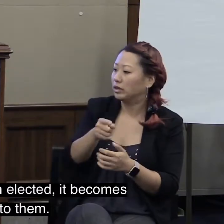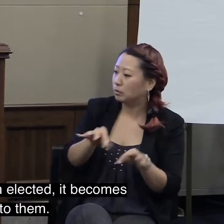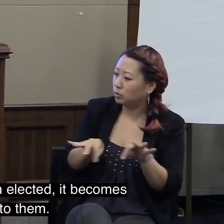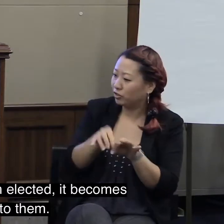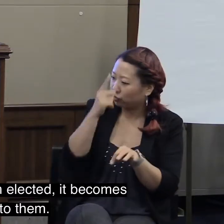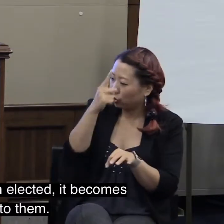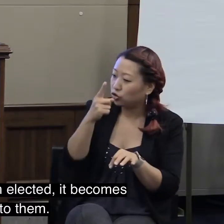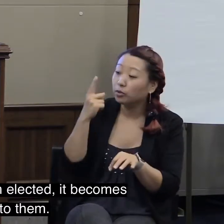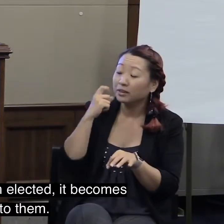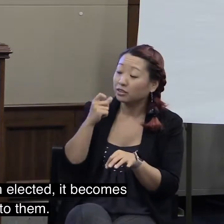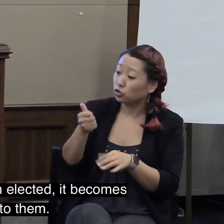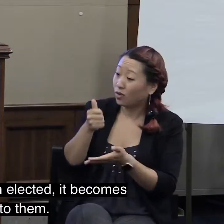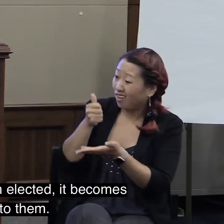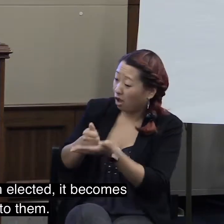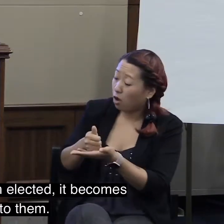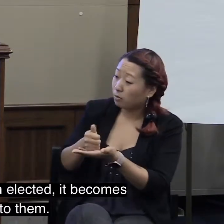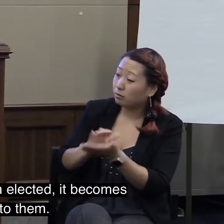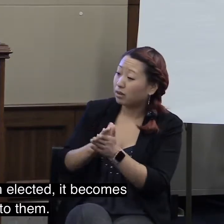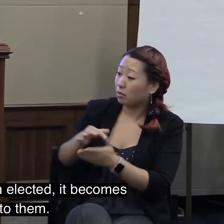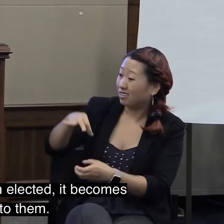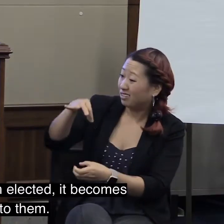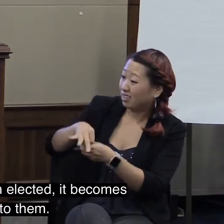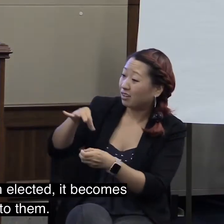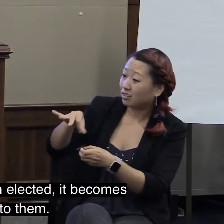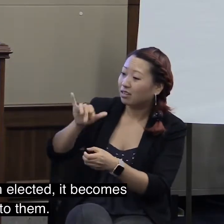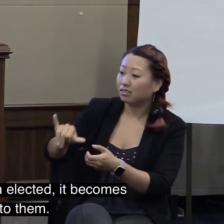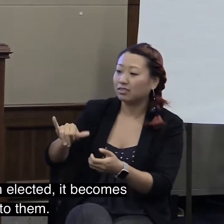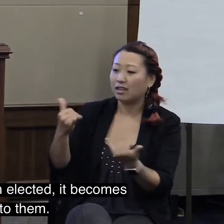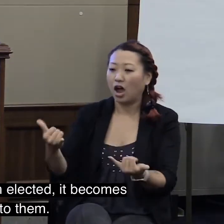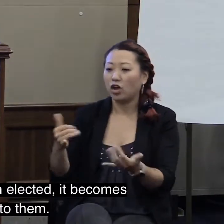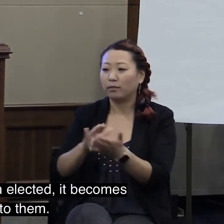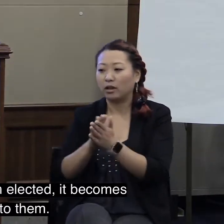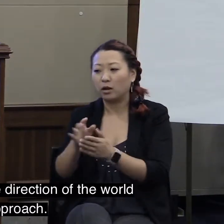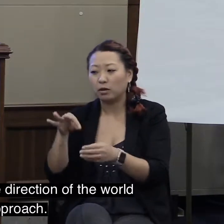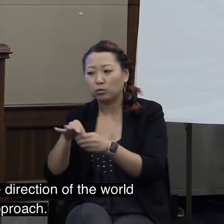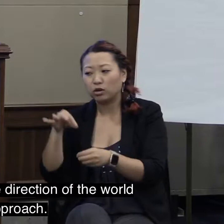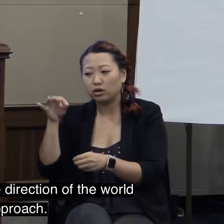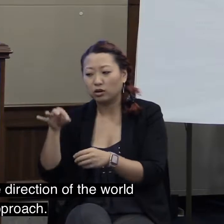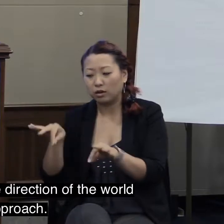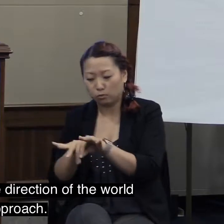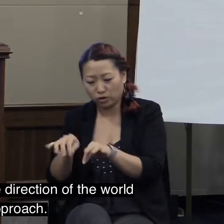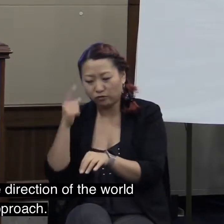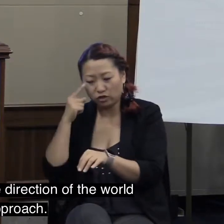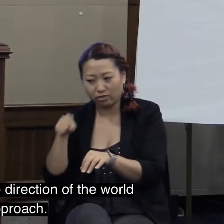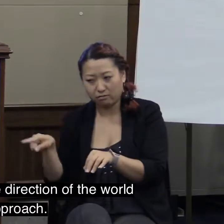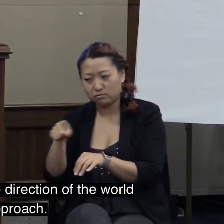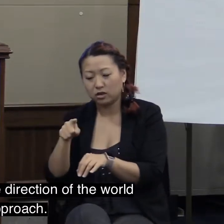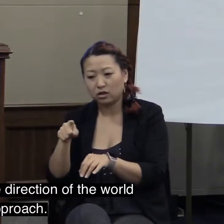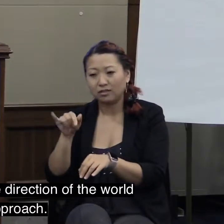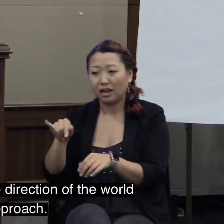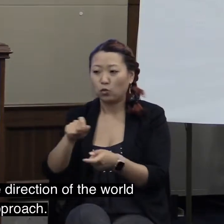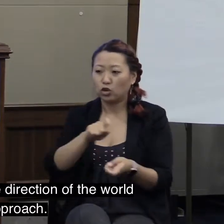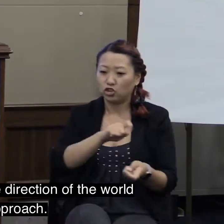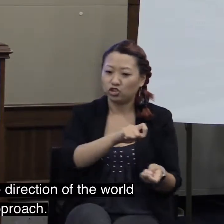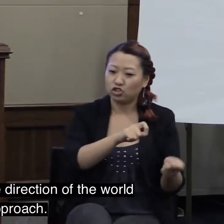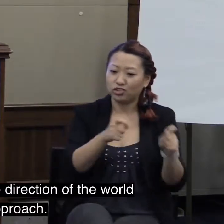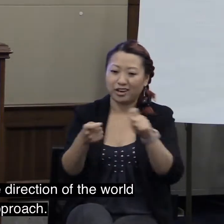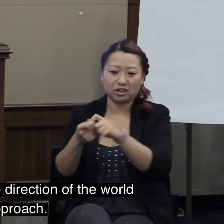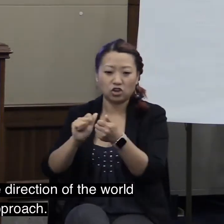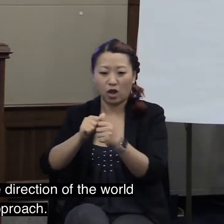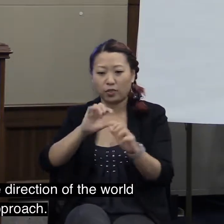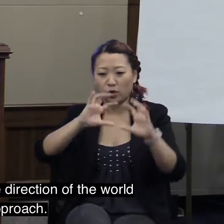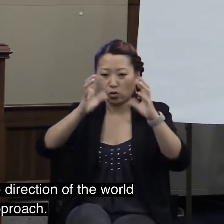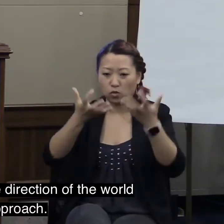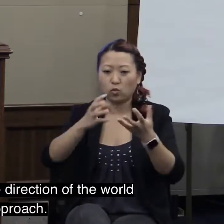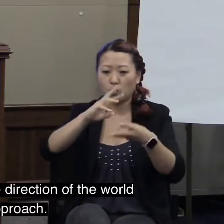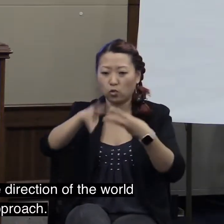helped to get them elected, it becomes important to them. And you will change the direction of the world